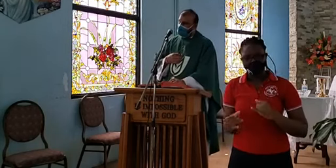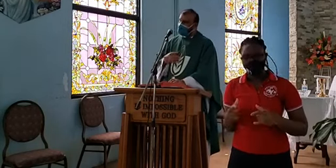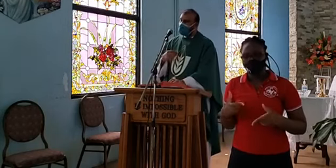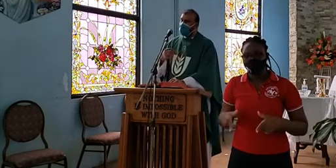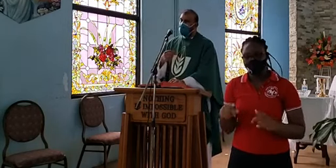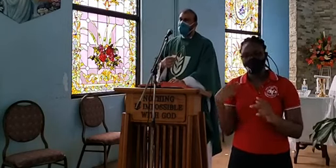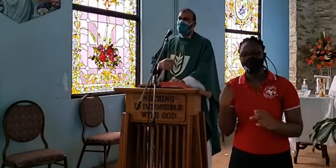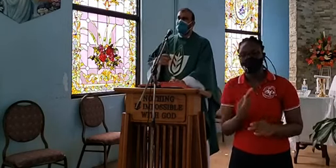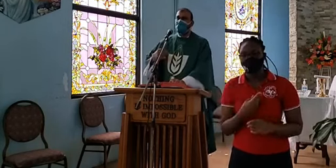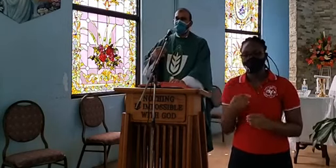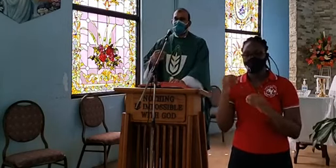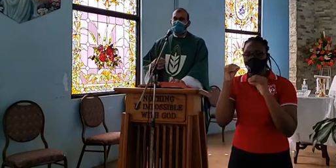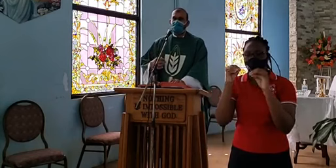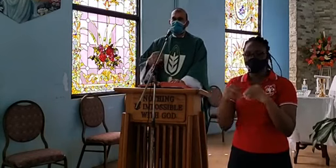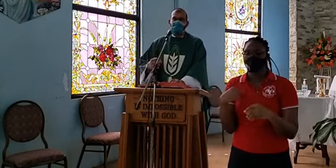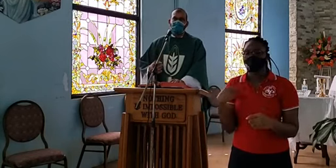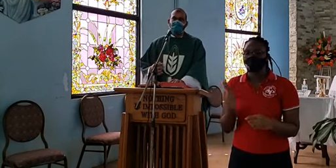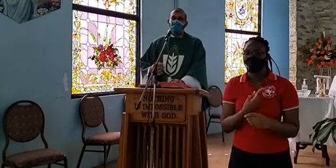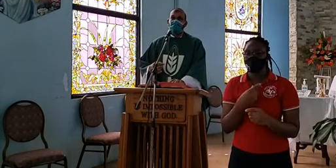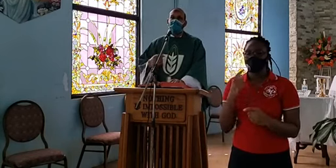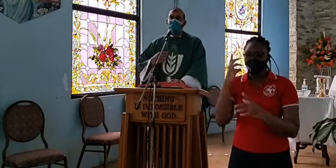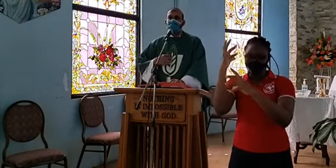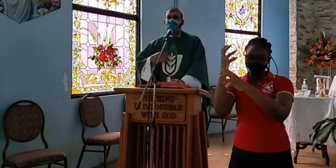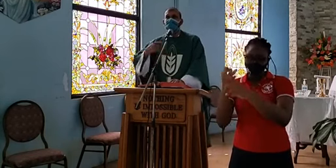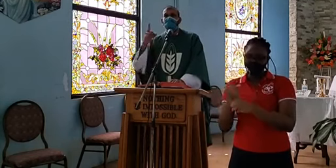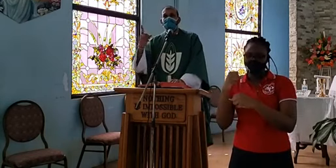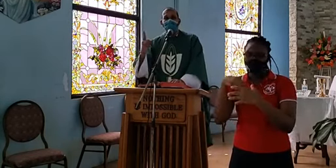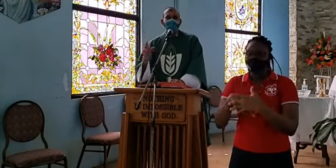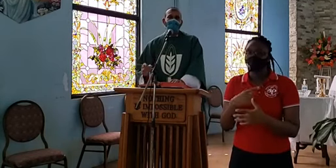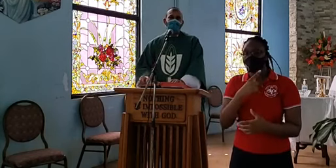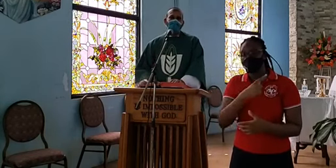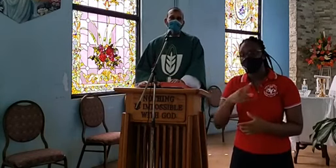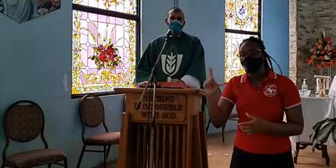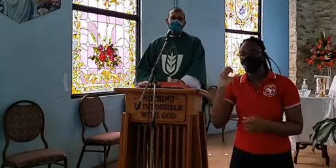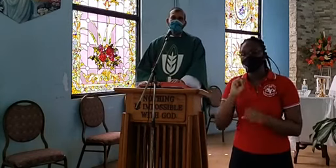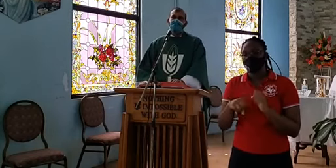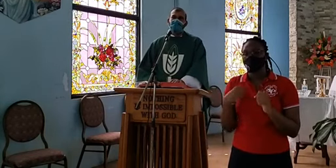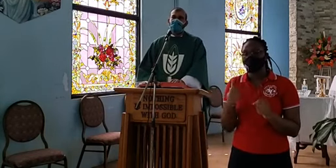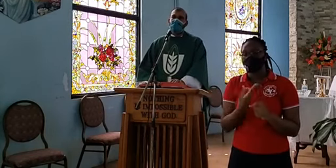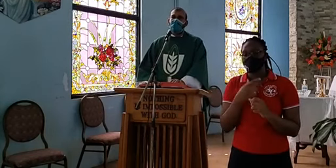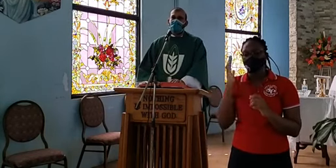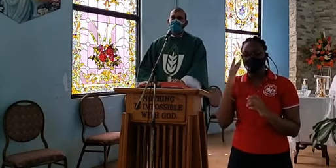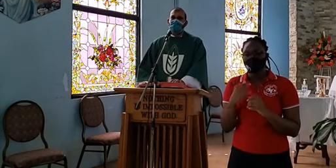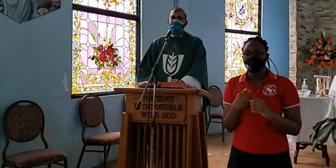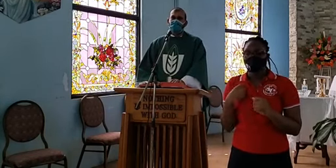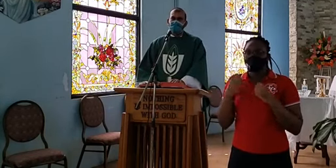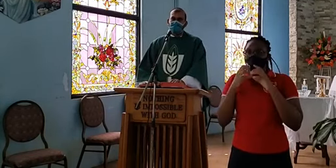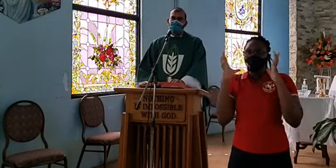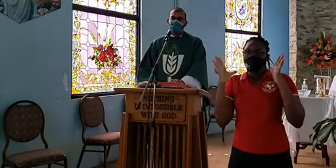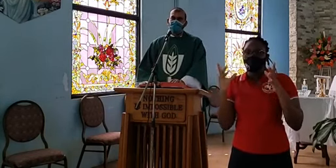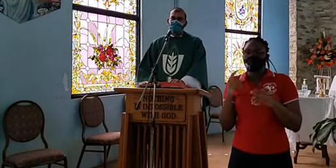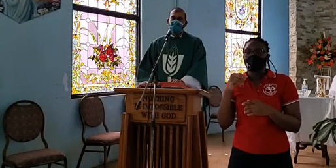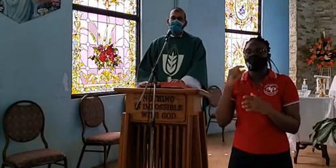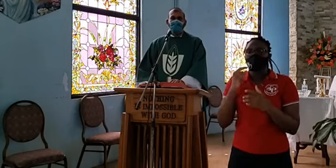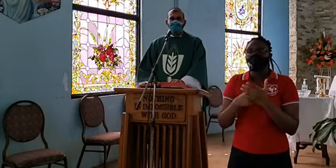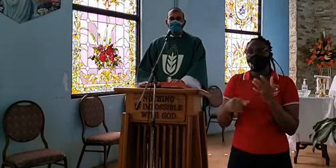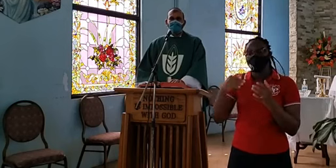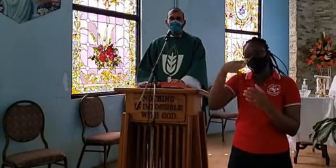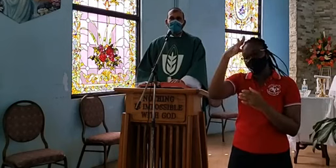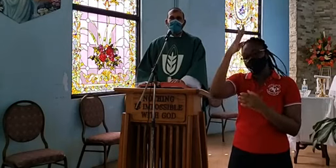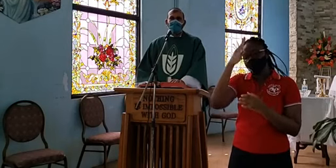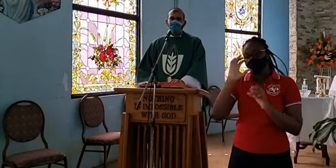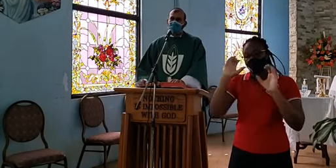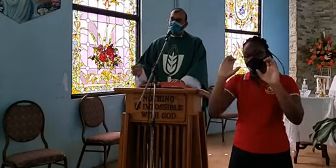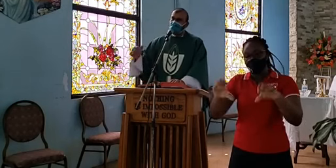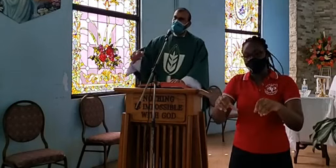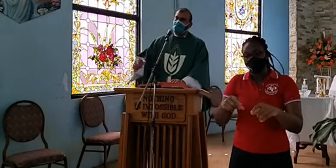us place our trust in the Lord so that we will be amazed what God can do. Let